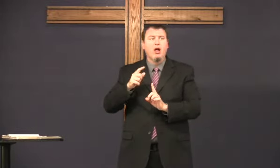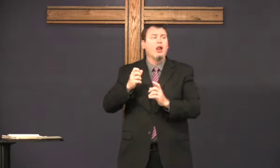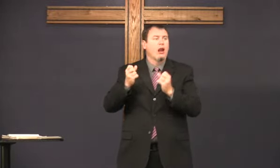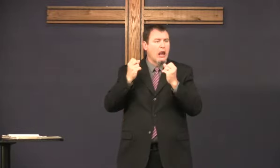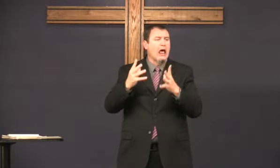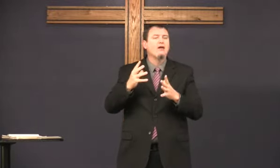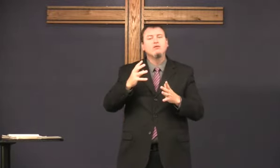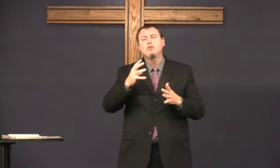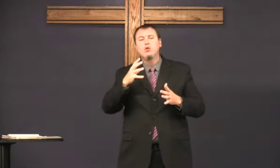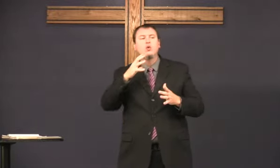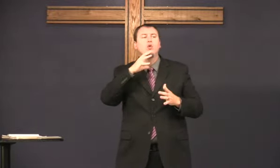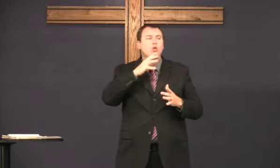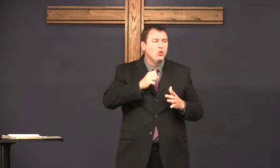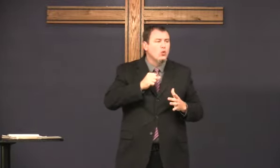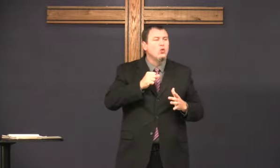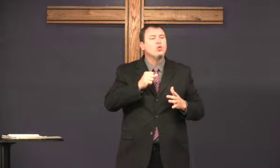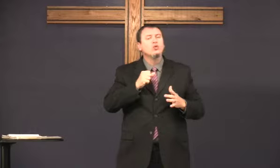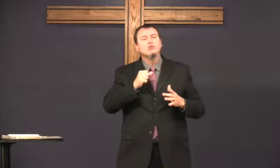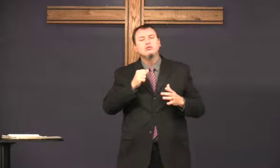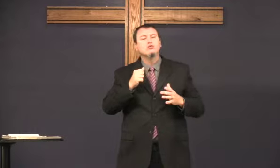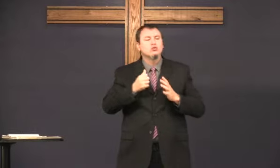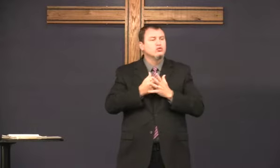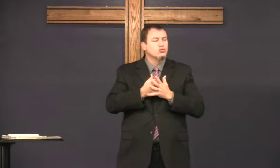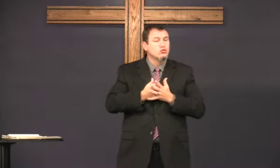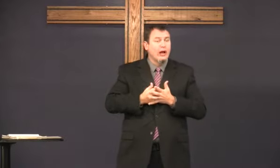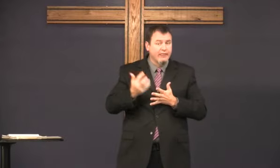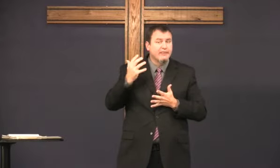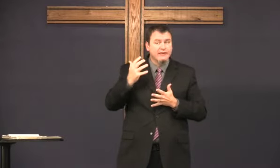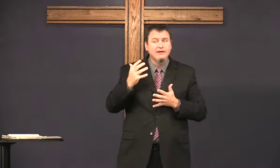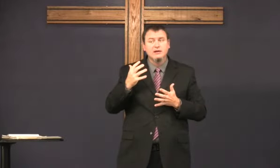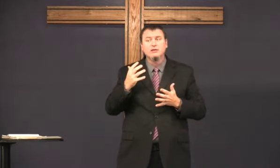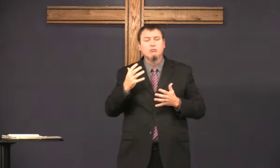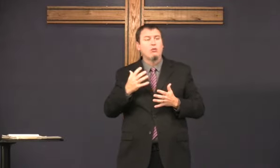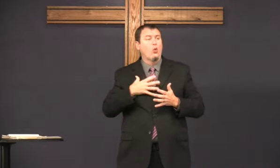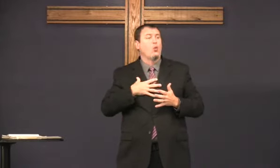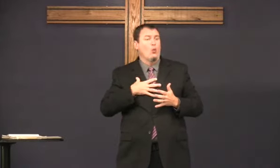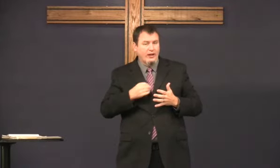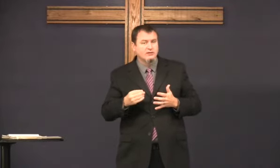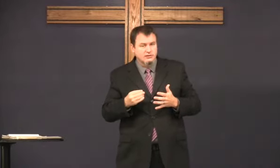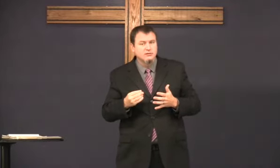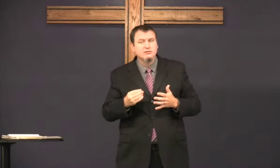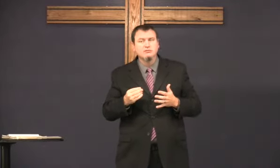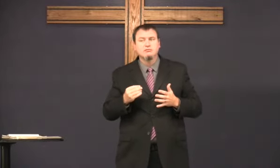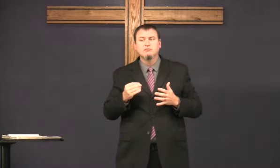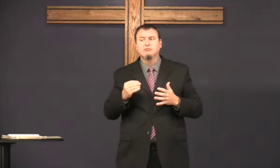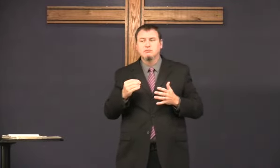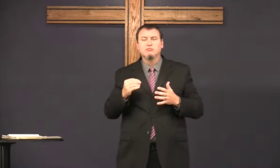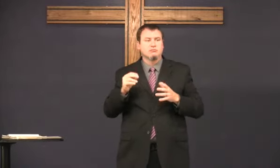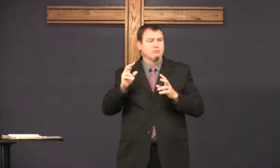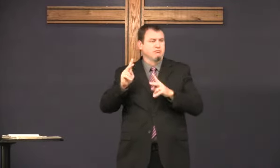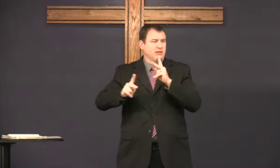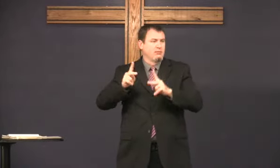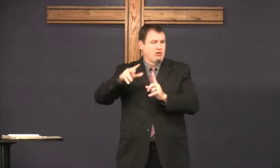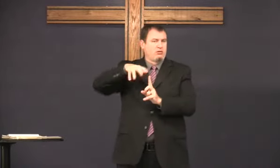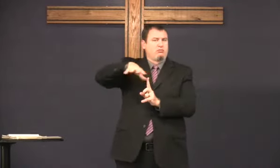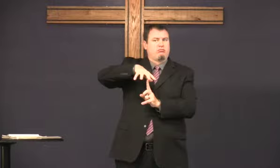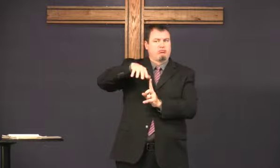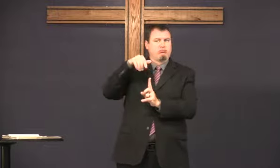town. And there are lots of older, wealthier white people in